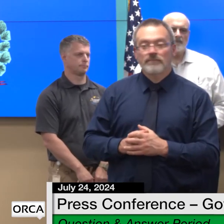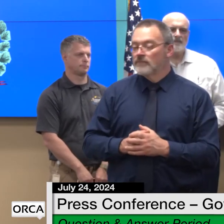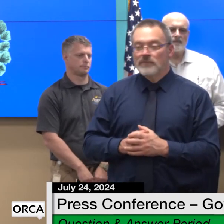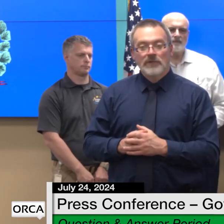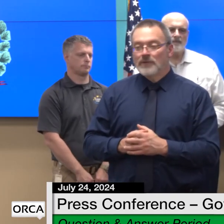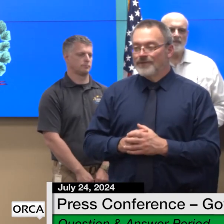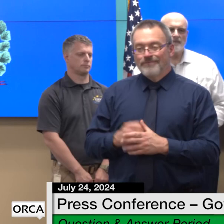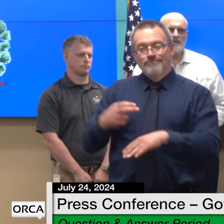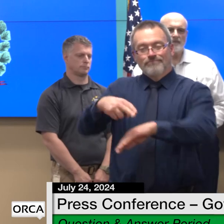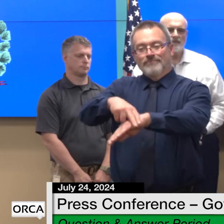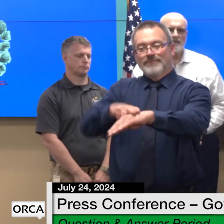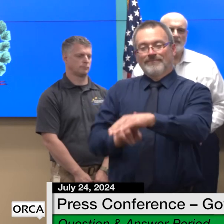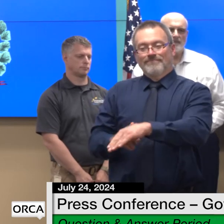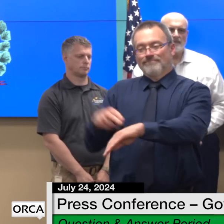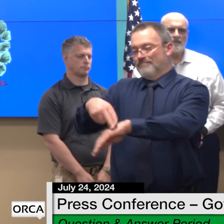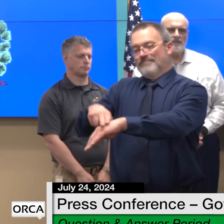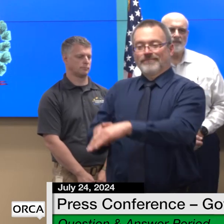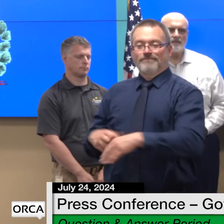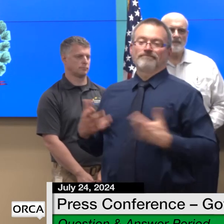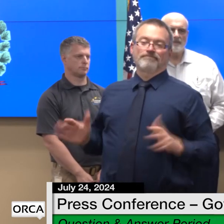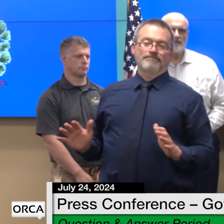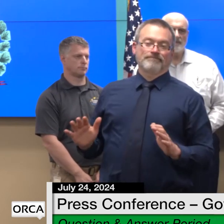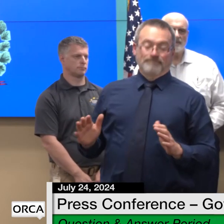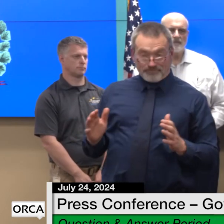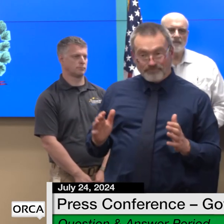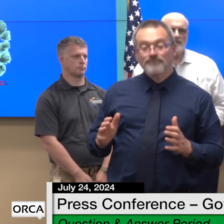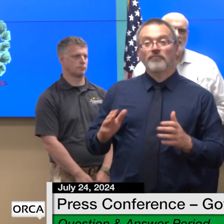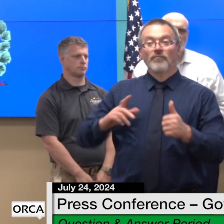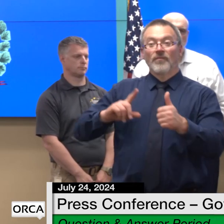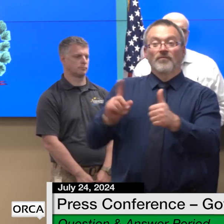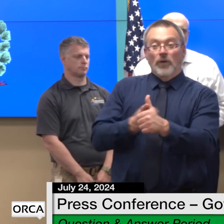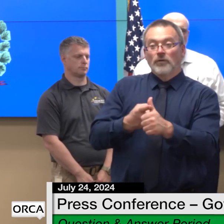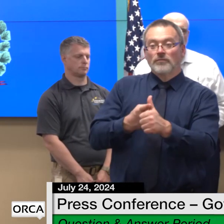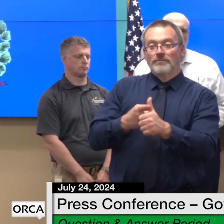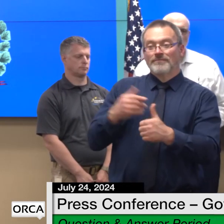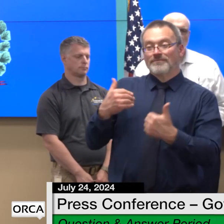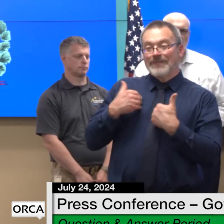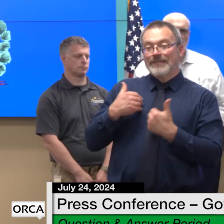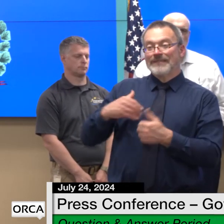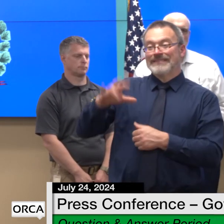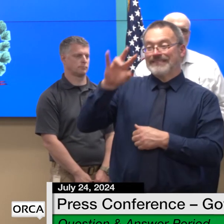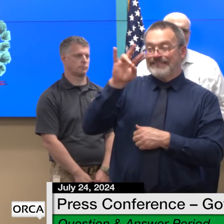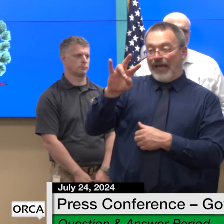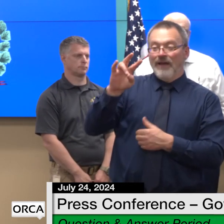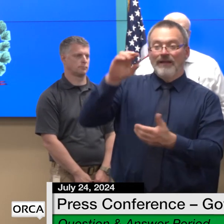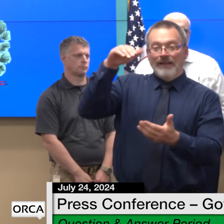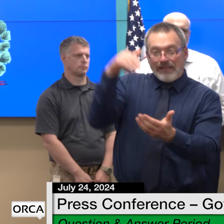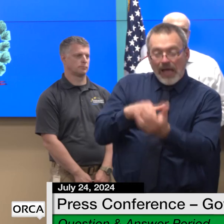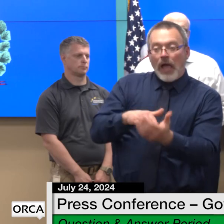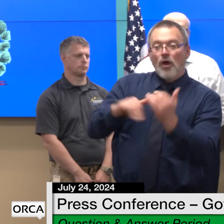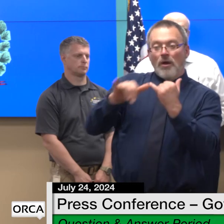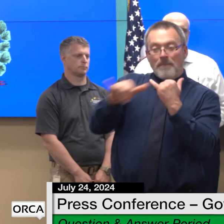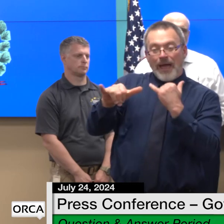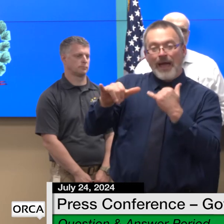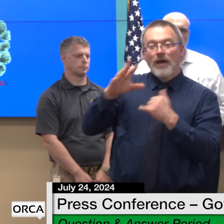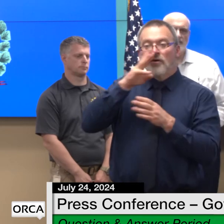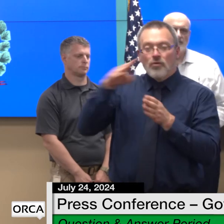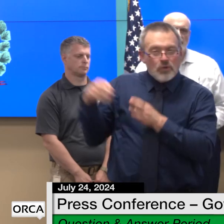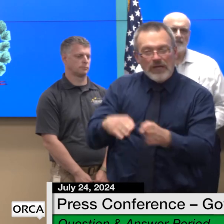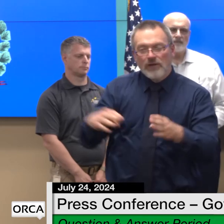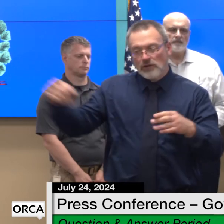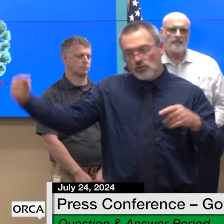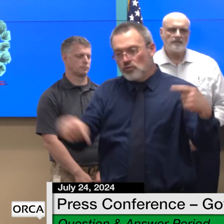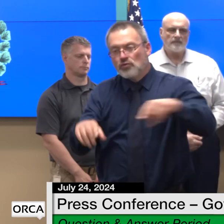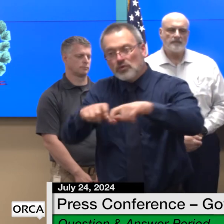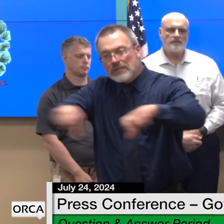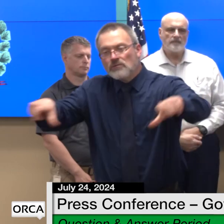know, first of all, there's 7,000 miles of streams and brooks in Vermont. To think that we're going